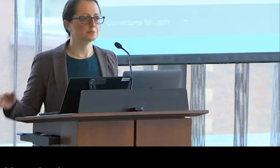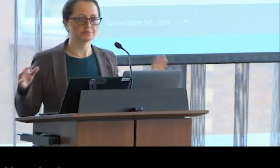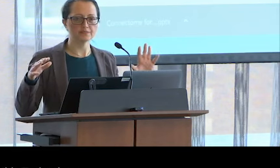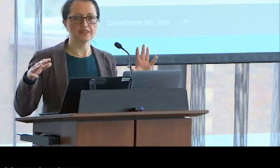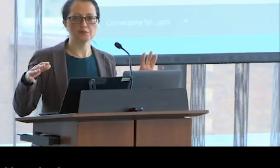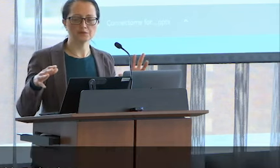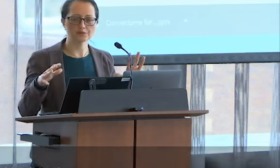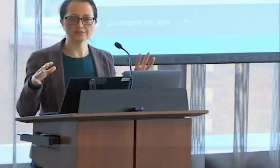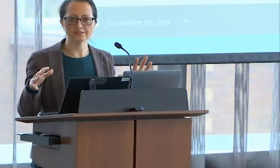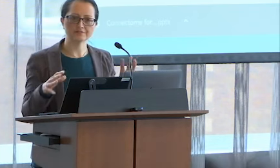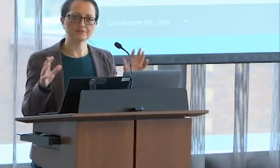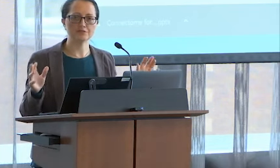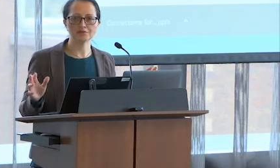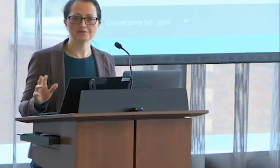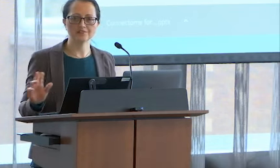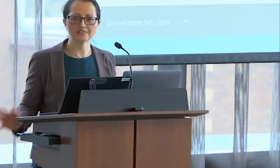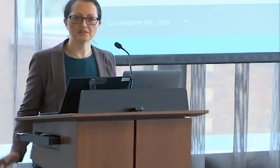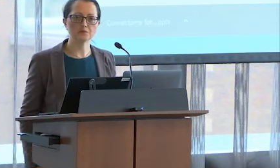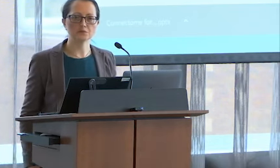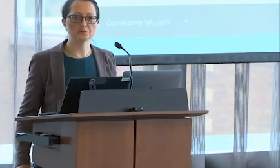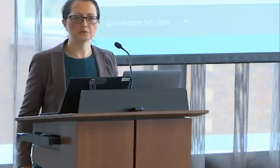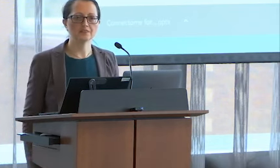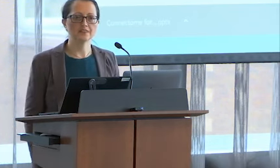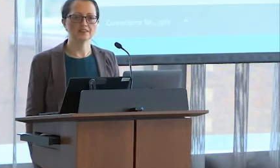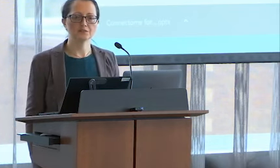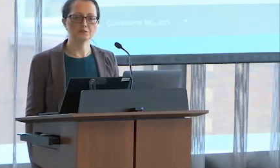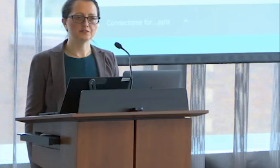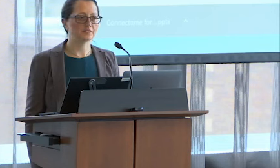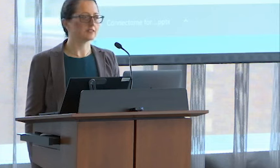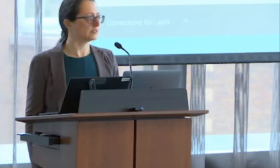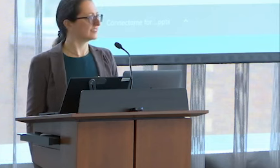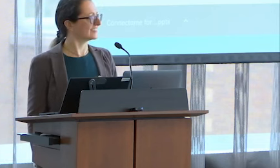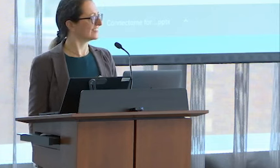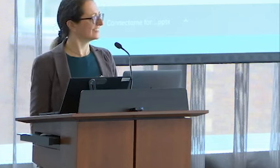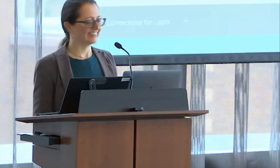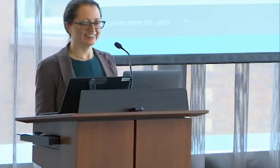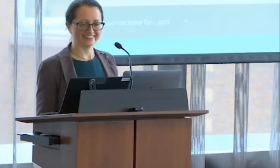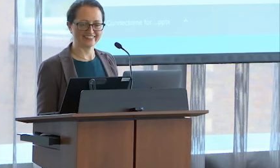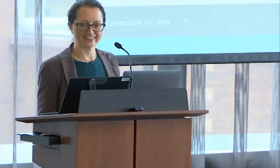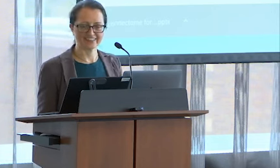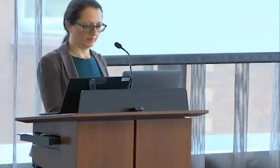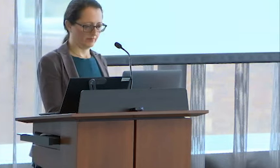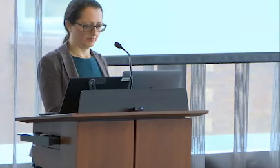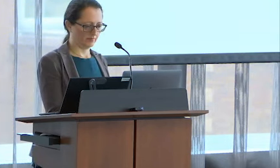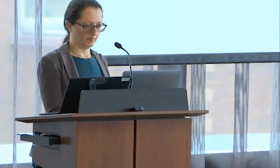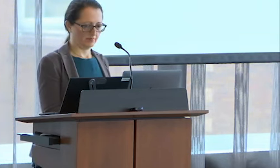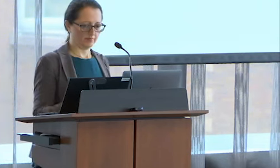your table sort of form a subgroup would be fantastic. Thanks.